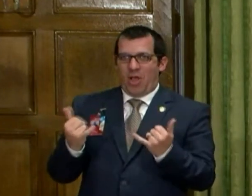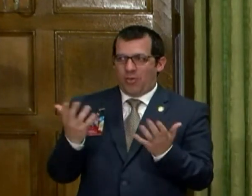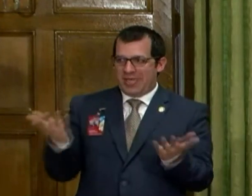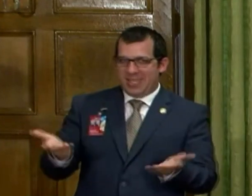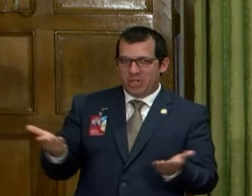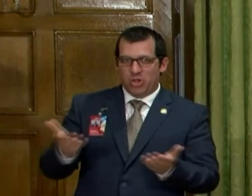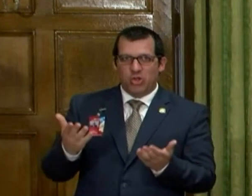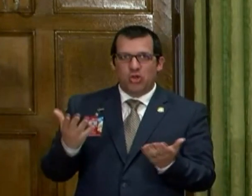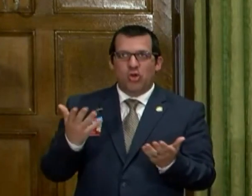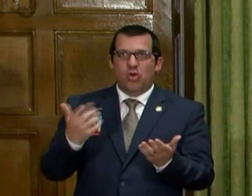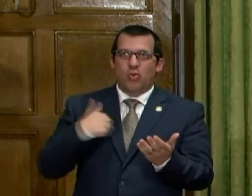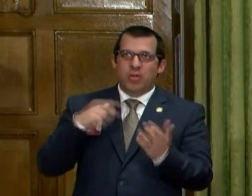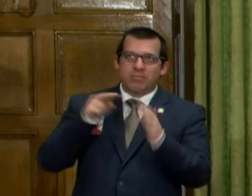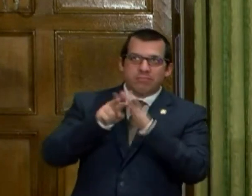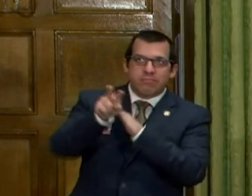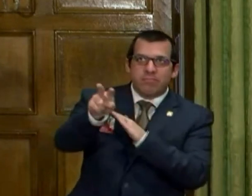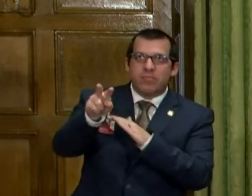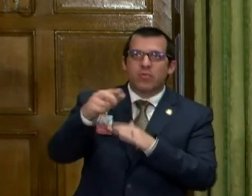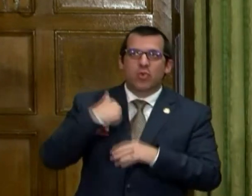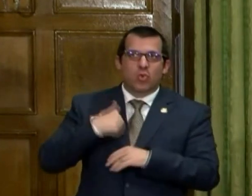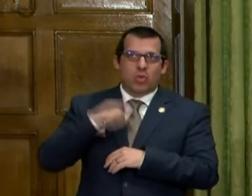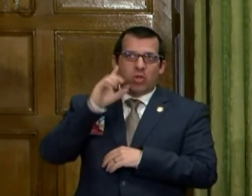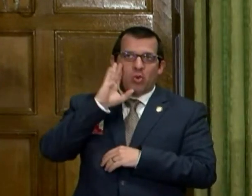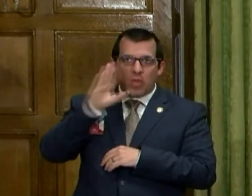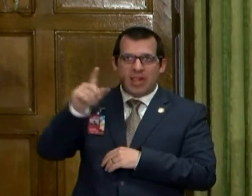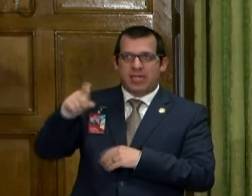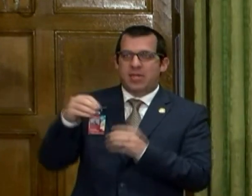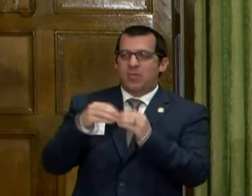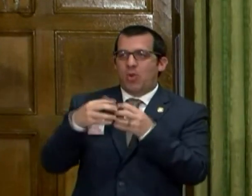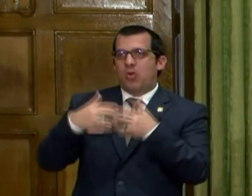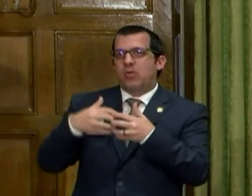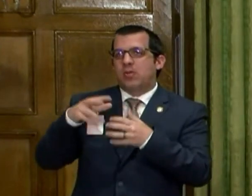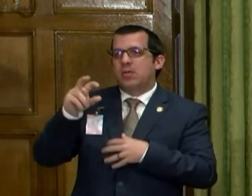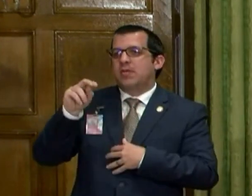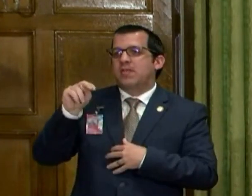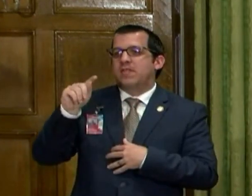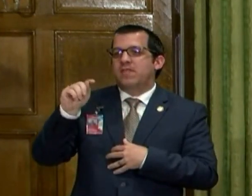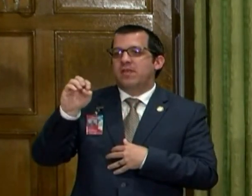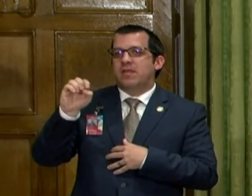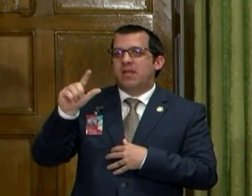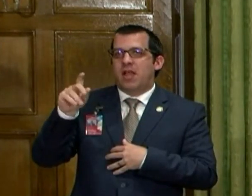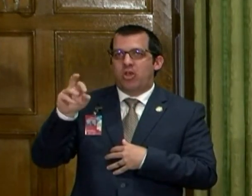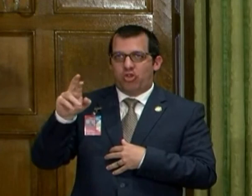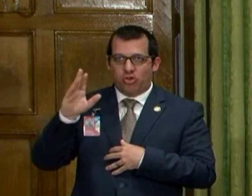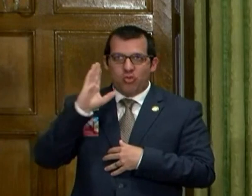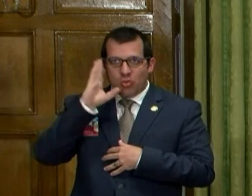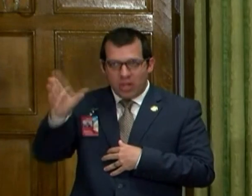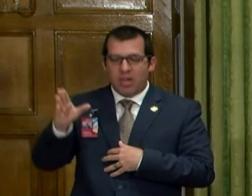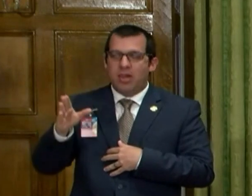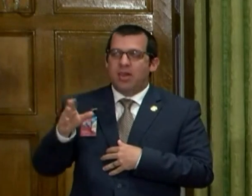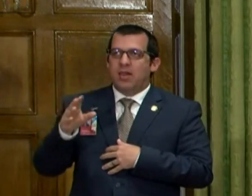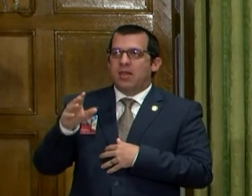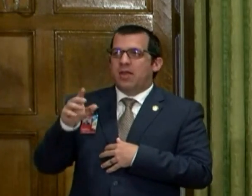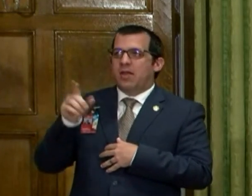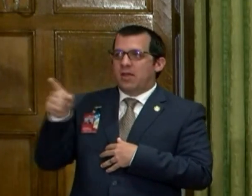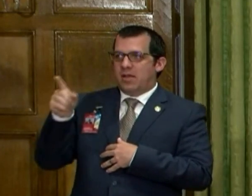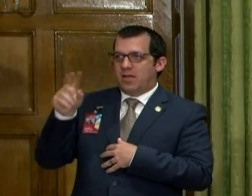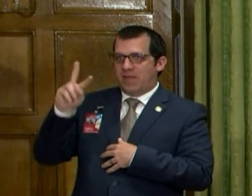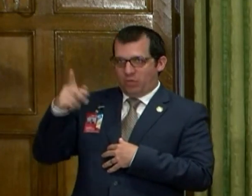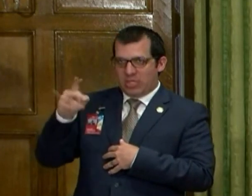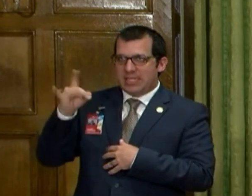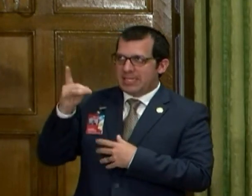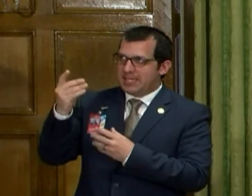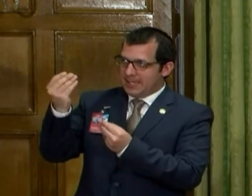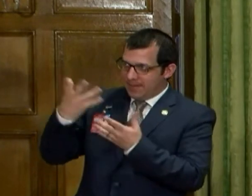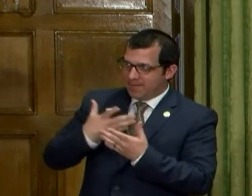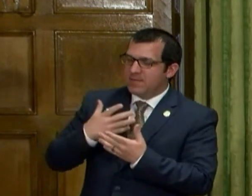and as we look to the future, that we're going to need more ventilators down the road. And he gave us confidence that